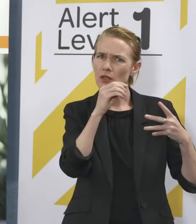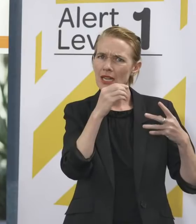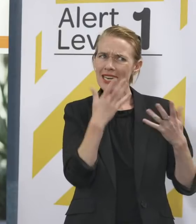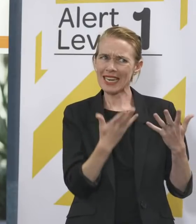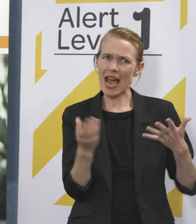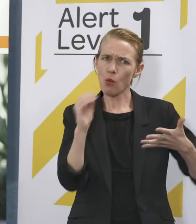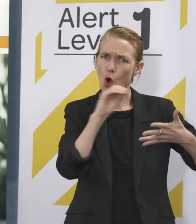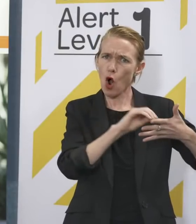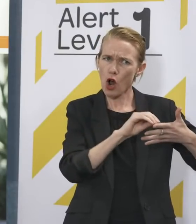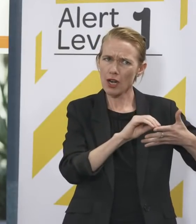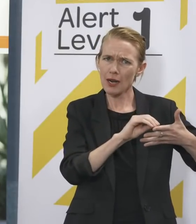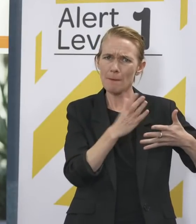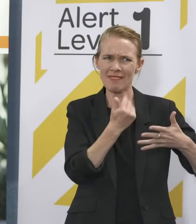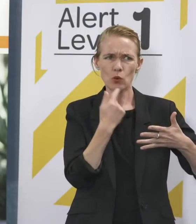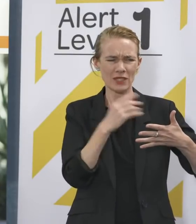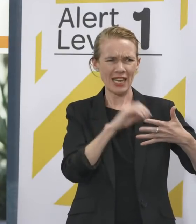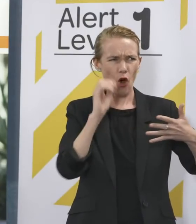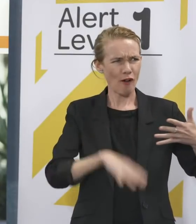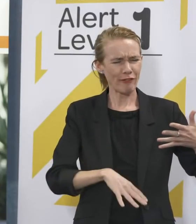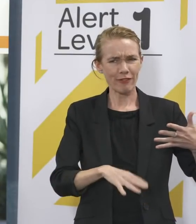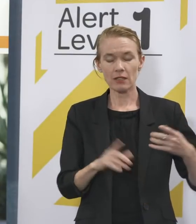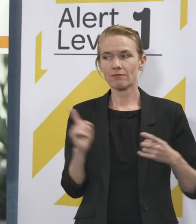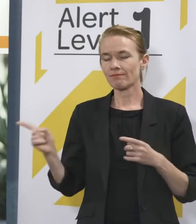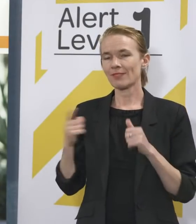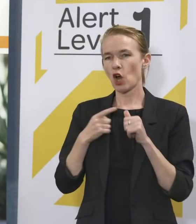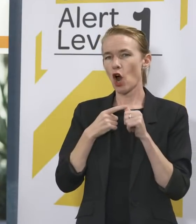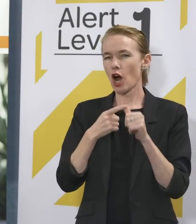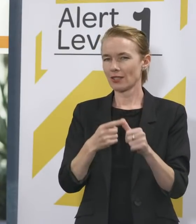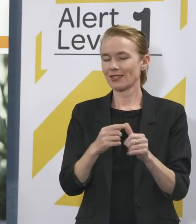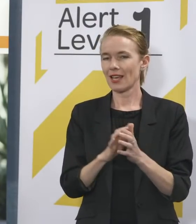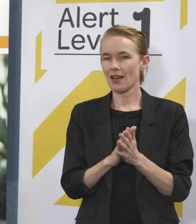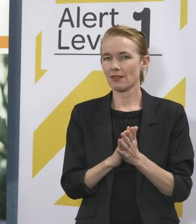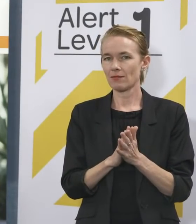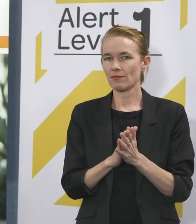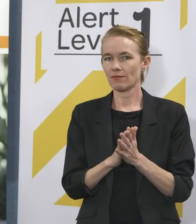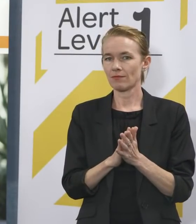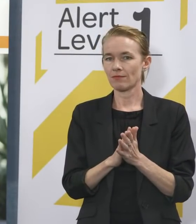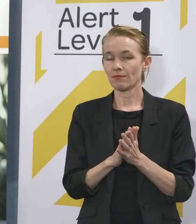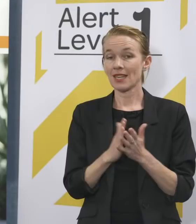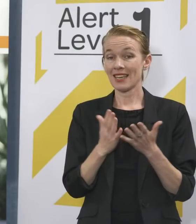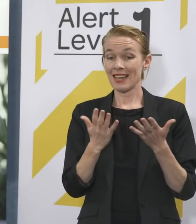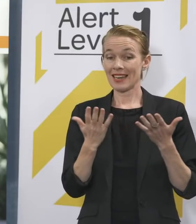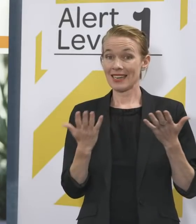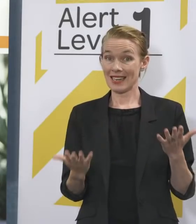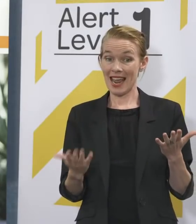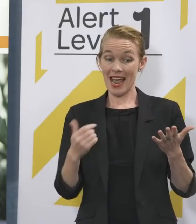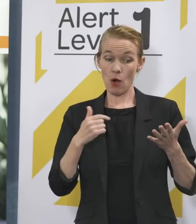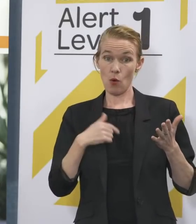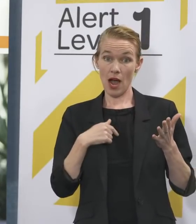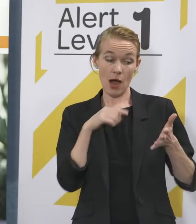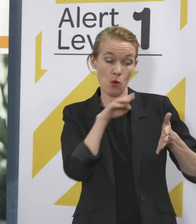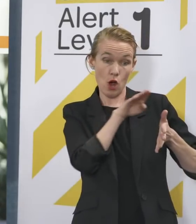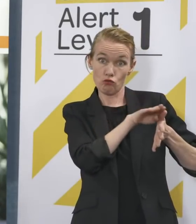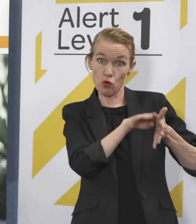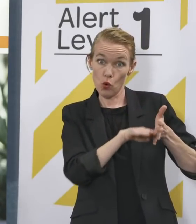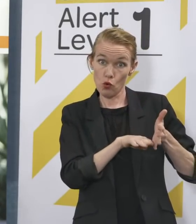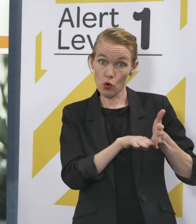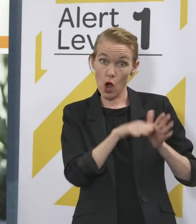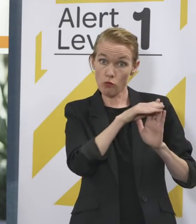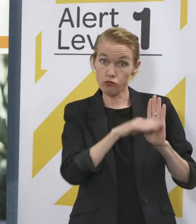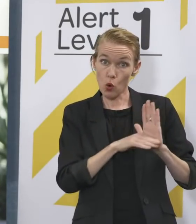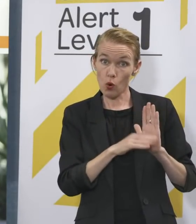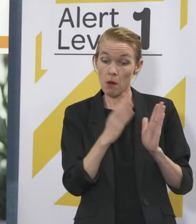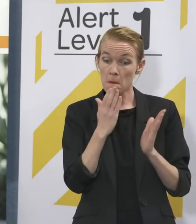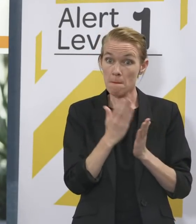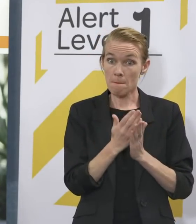the case definition and how. So we no longer have the suspected case definition. If you look at the case definition, it talks about those who